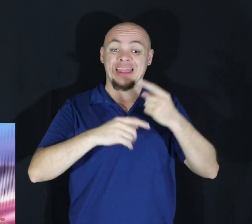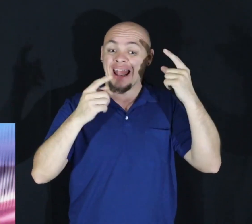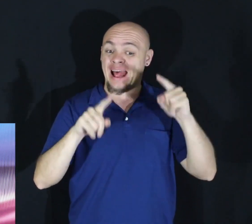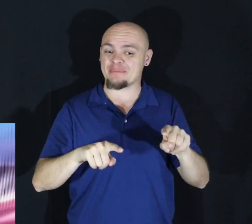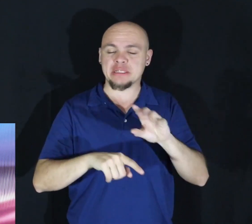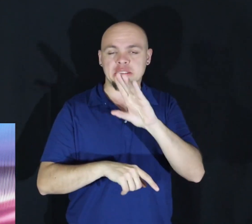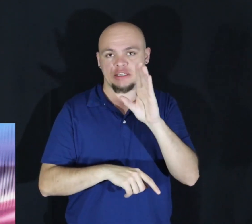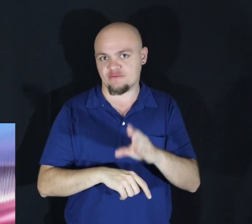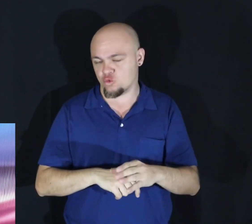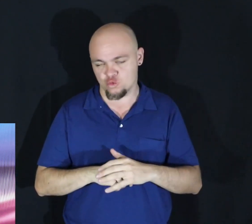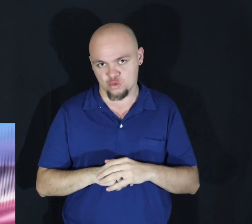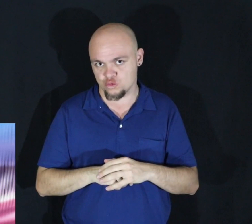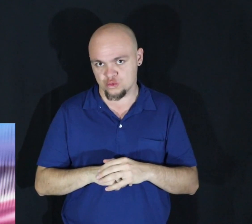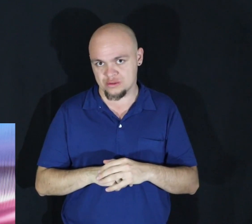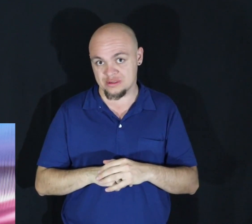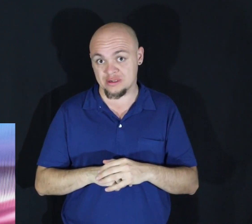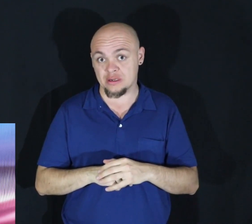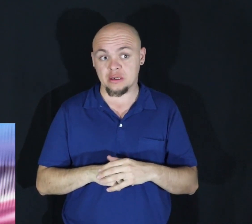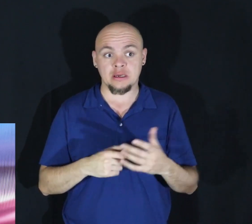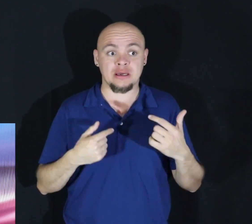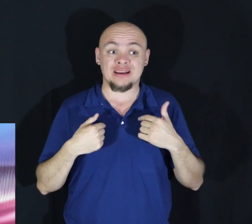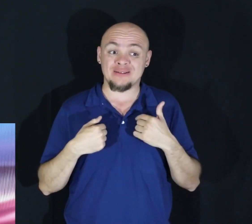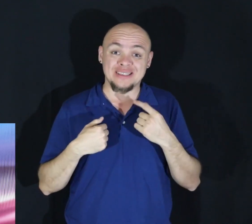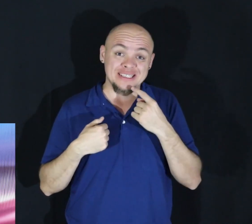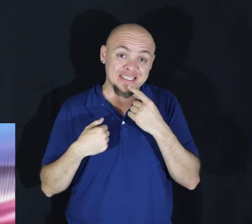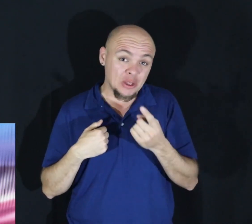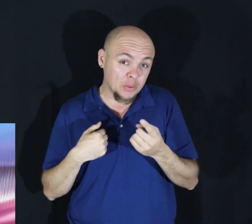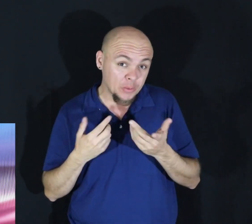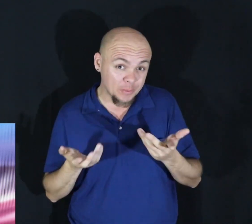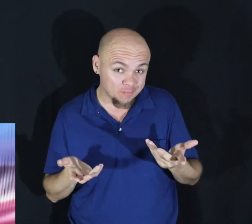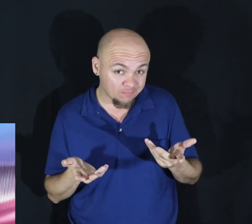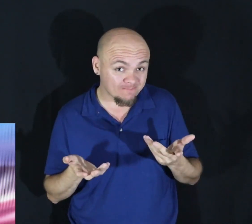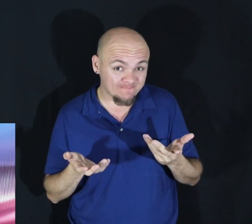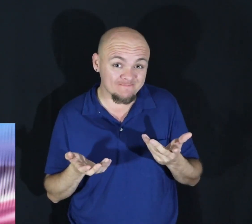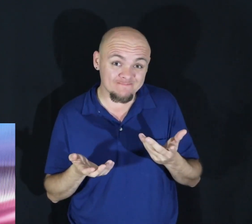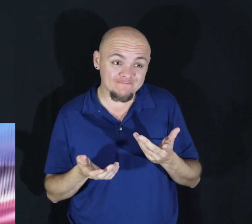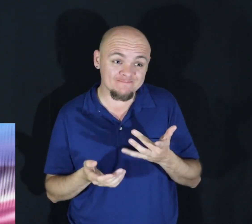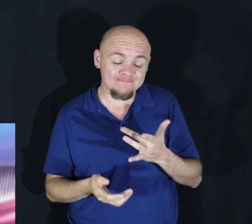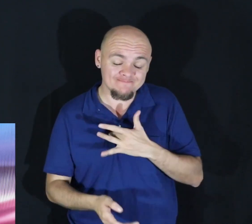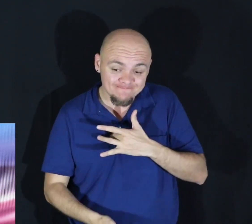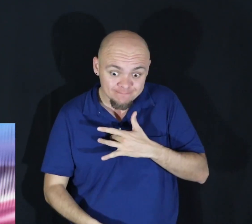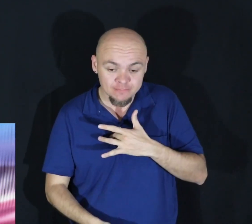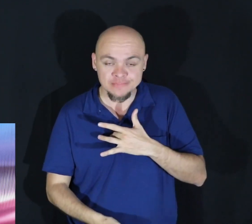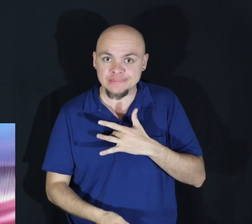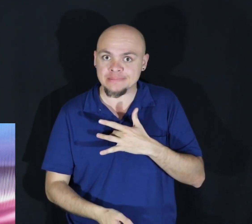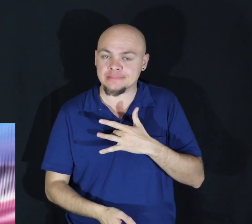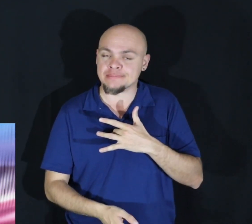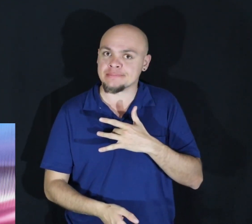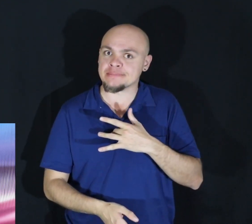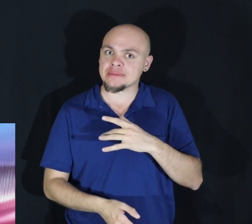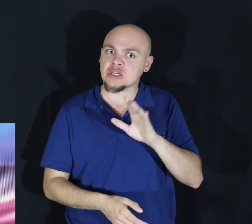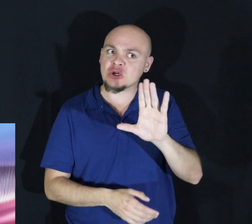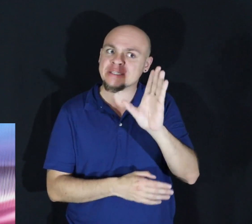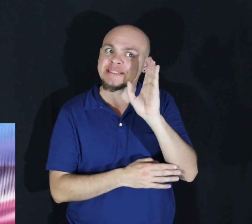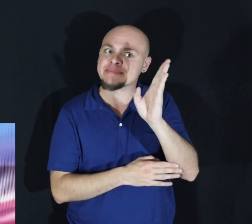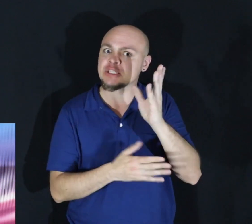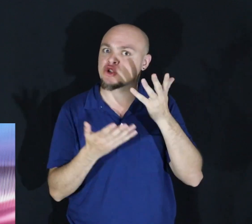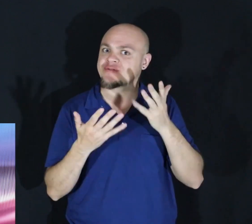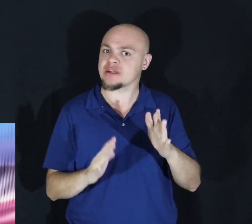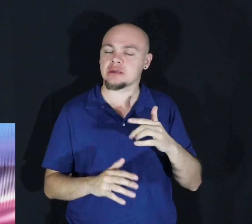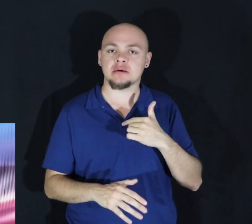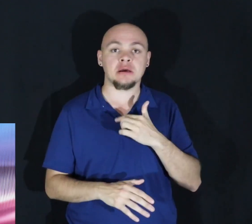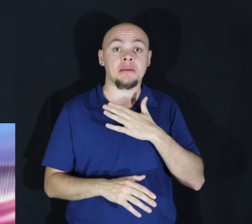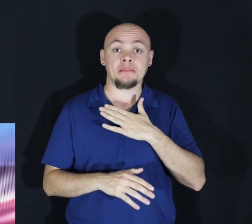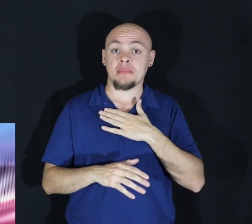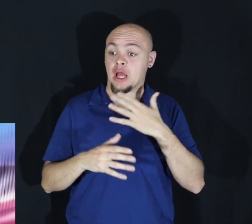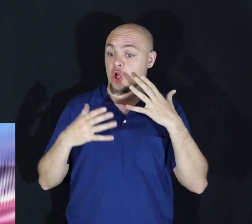comes. And what can I say? It hit home. The moment her speech was over, I went straight to